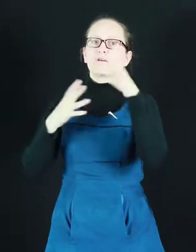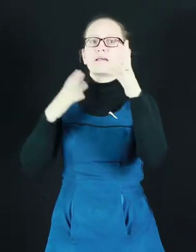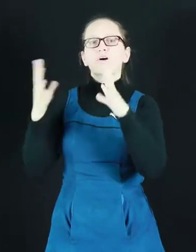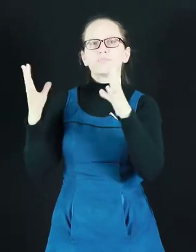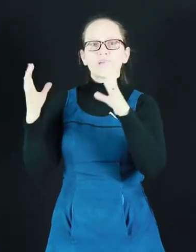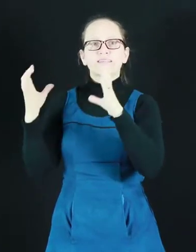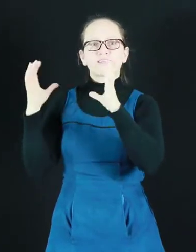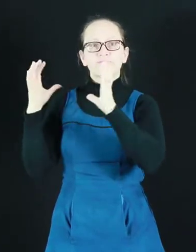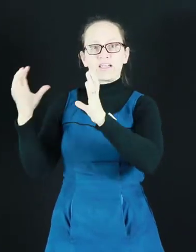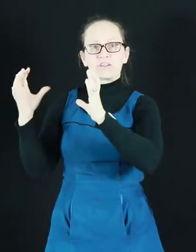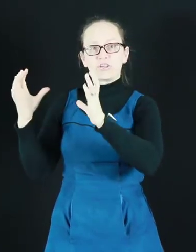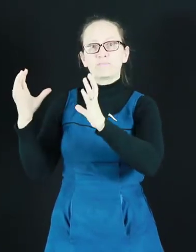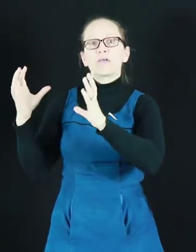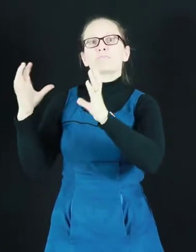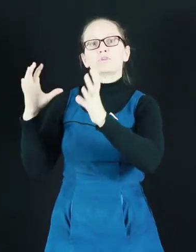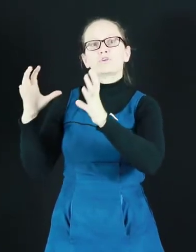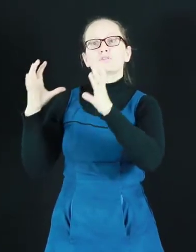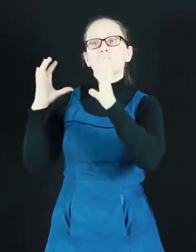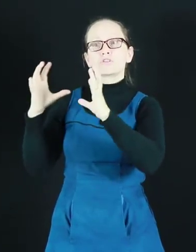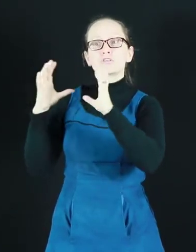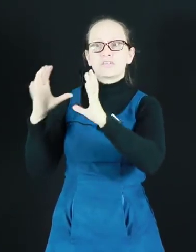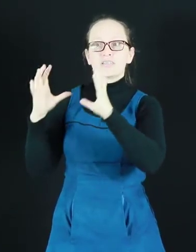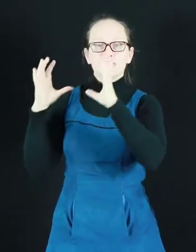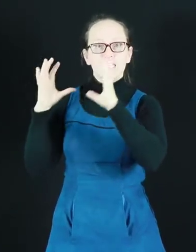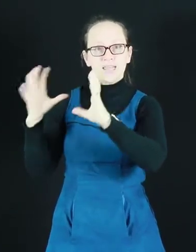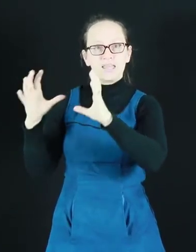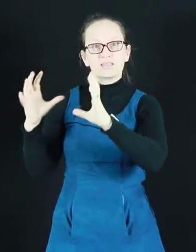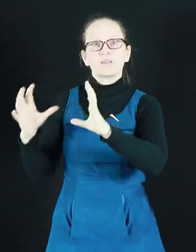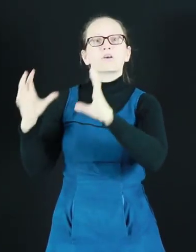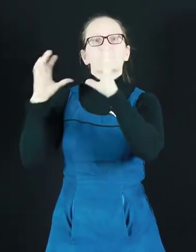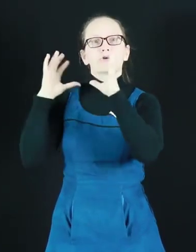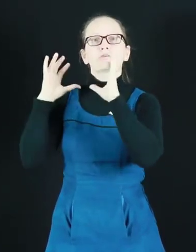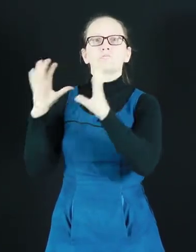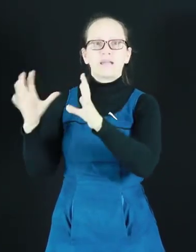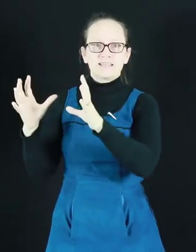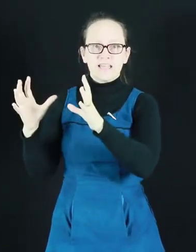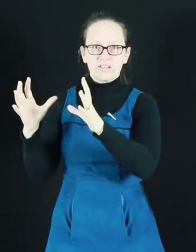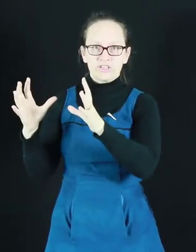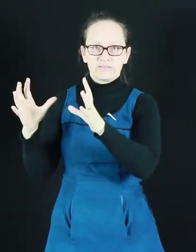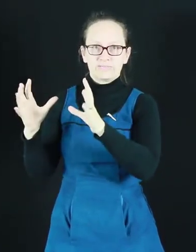an object in a vacuum will lose most of its heat through radiation.